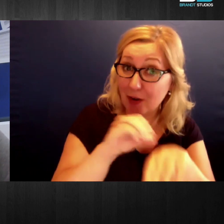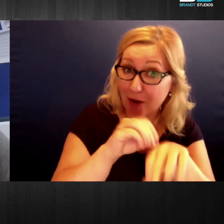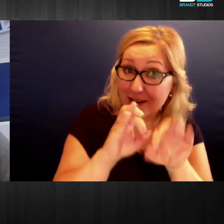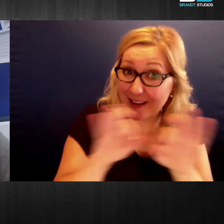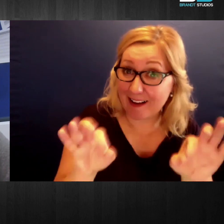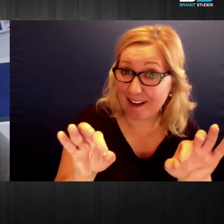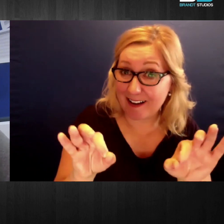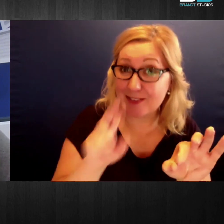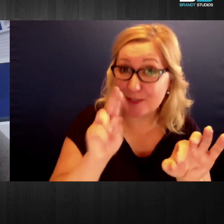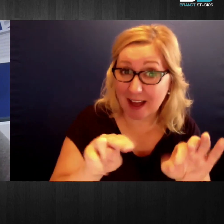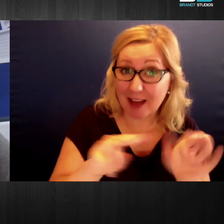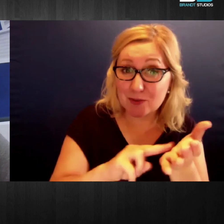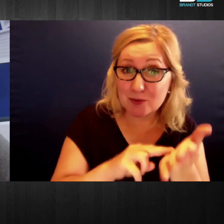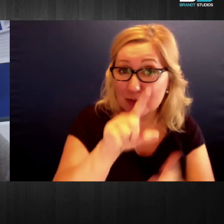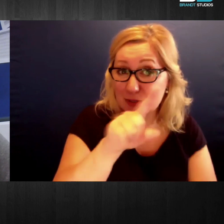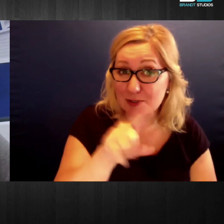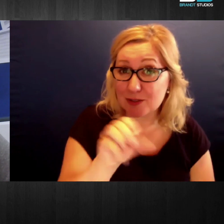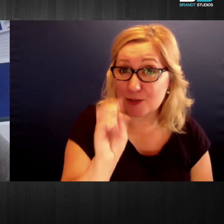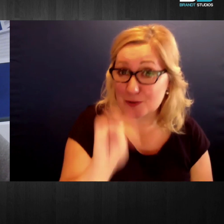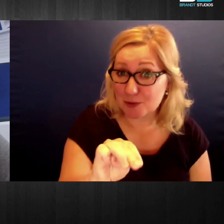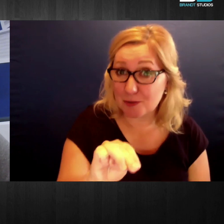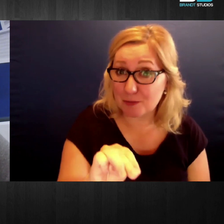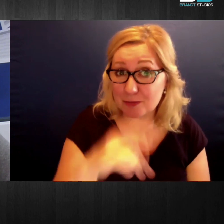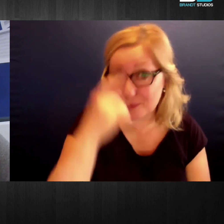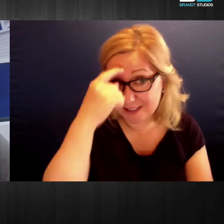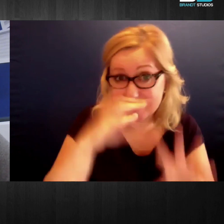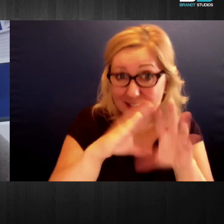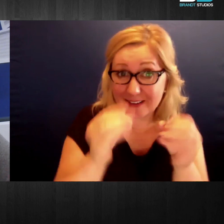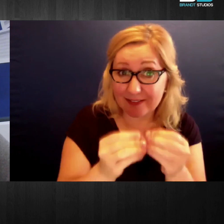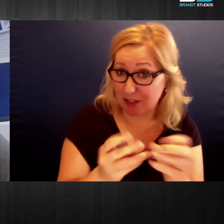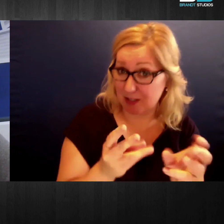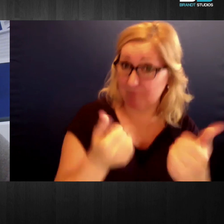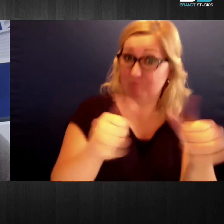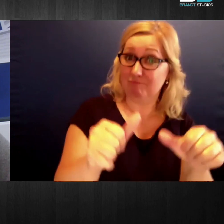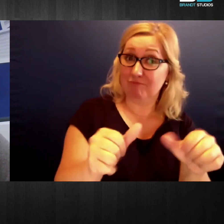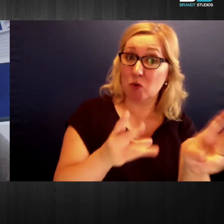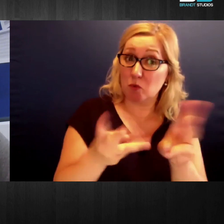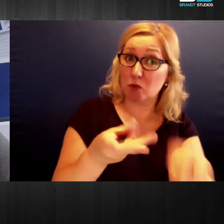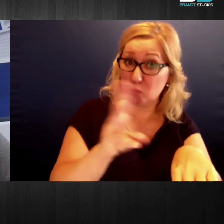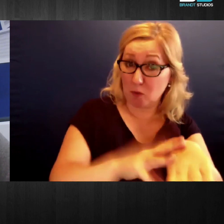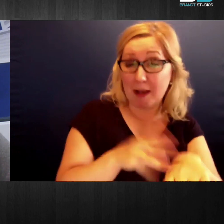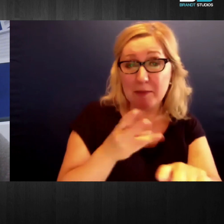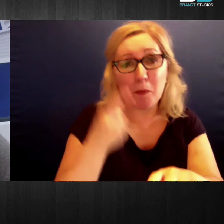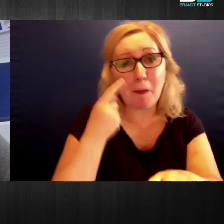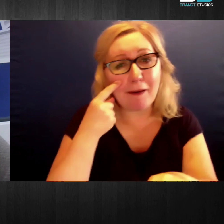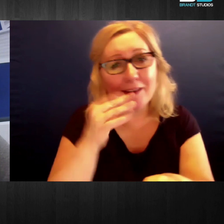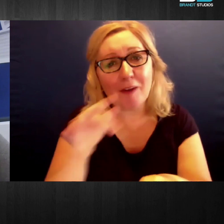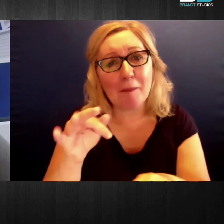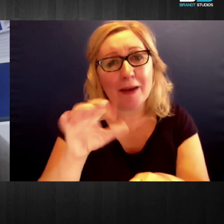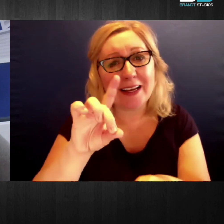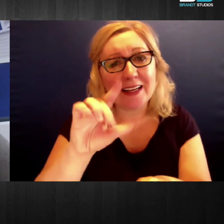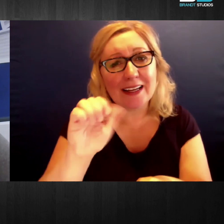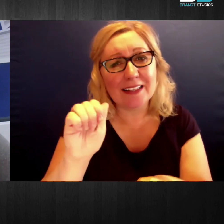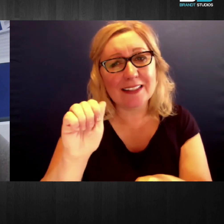well. I think, as you'll hear from Dannon and Shannon and Shirley shortly. But I suppose a